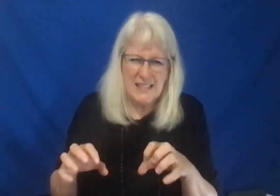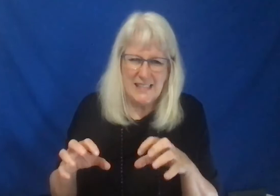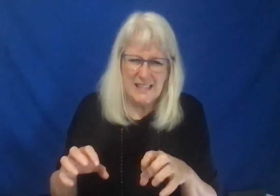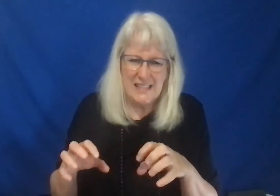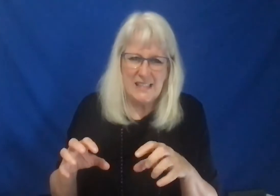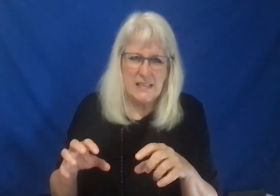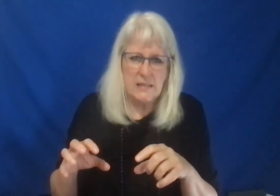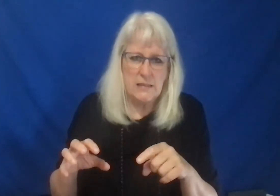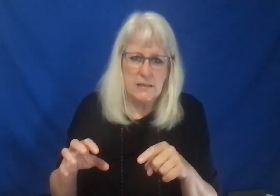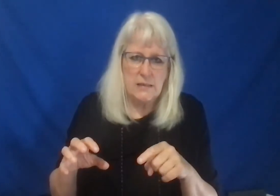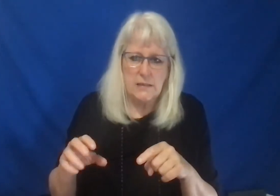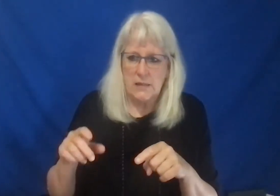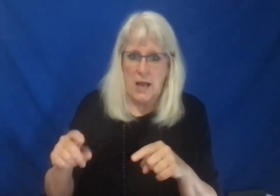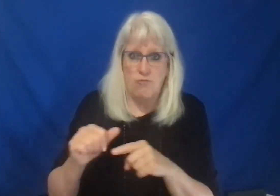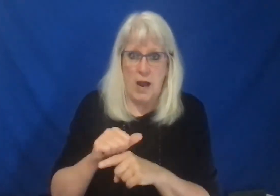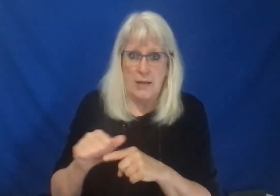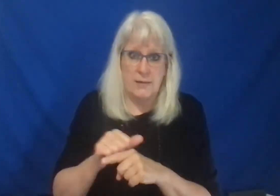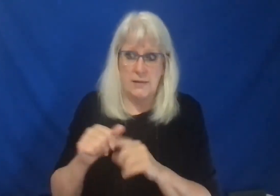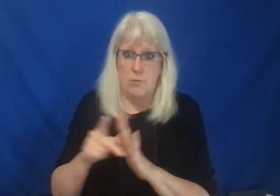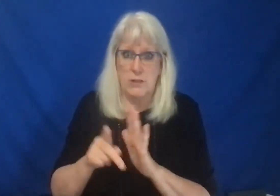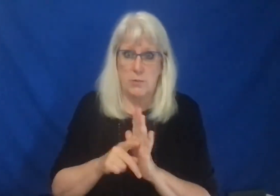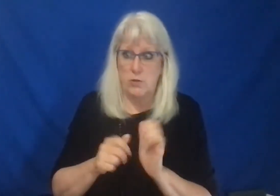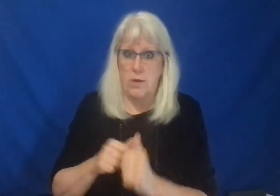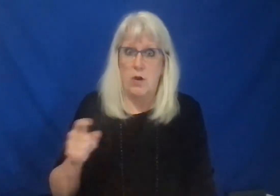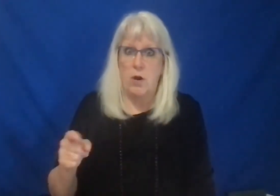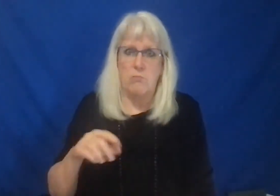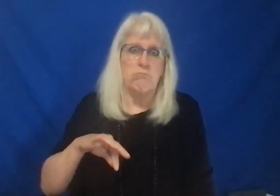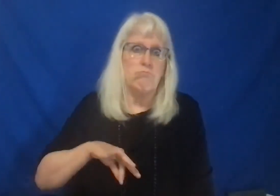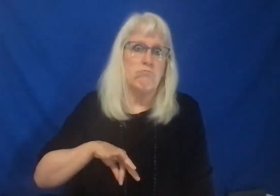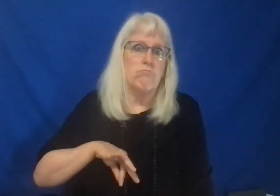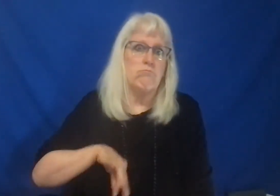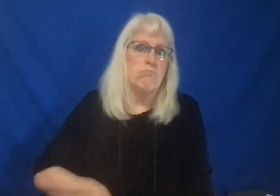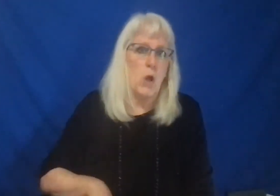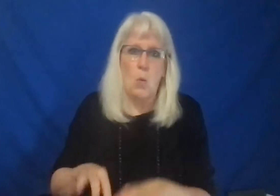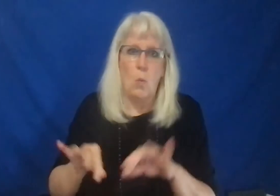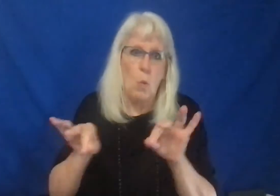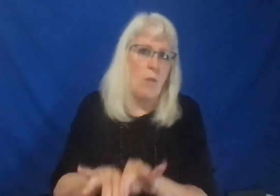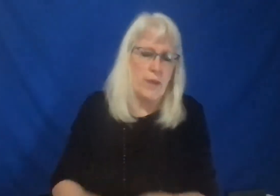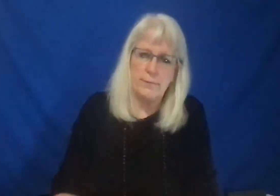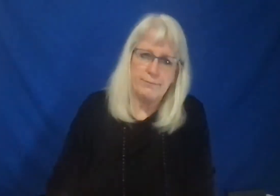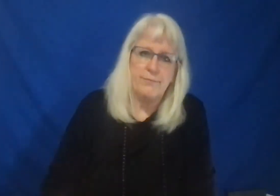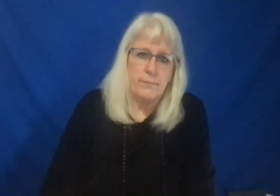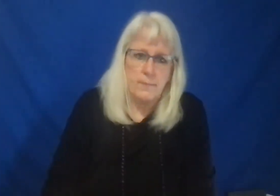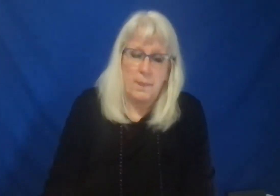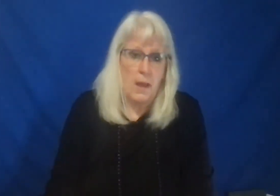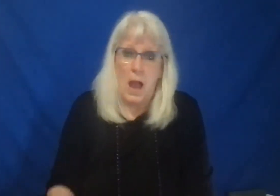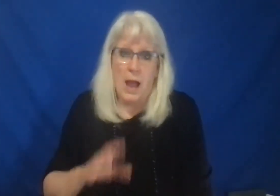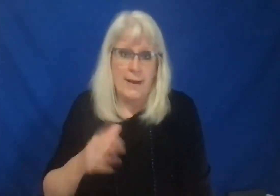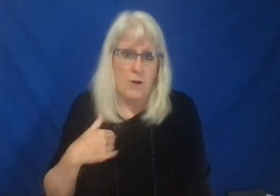her. And that has really paid up, because, you know, I've never had a bonus child